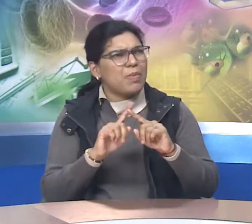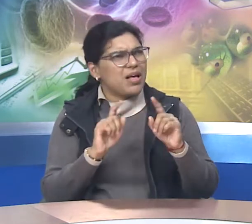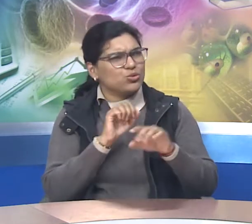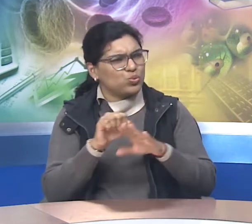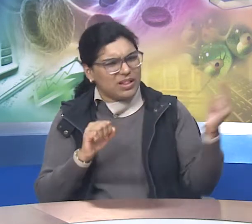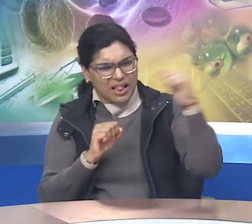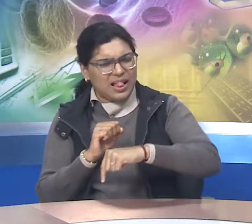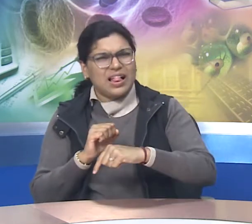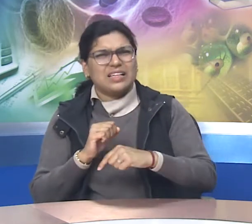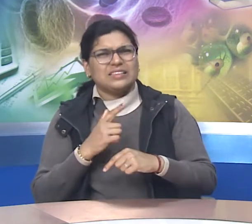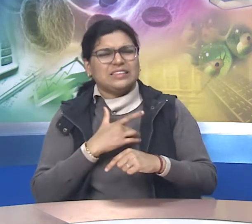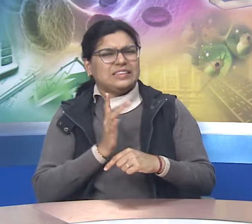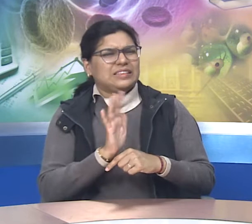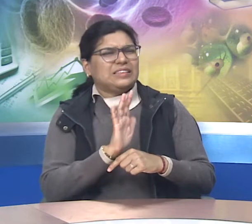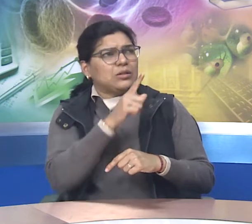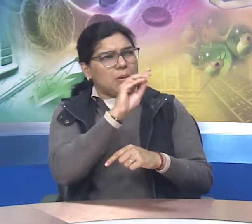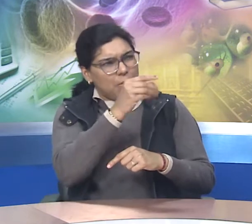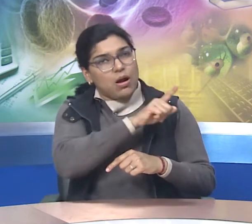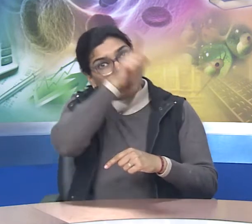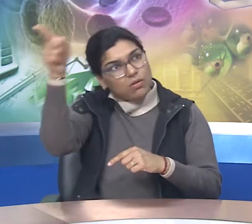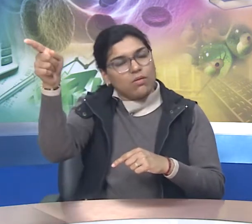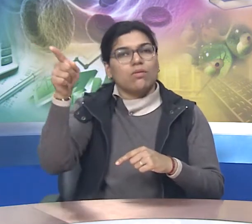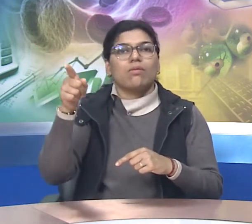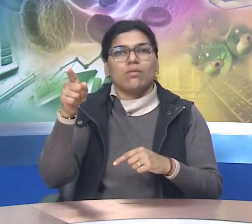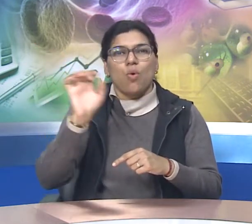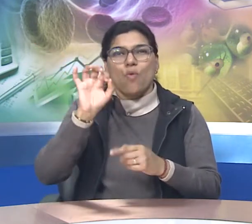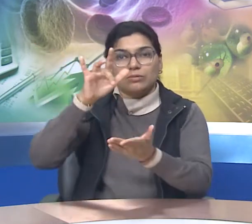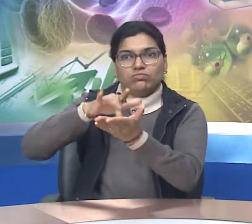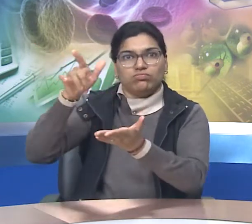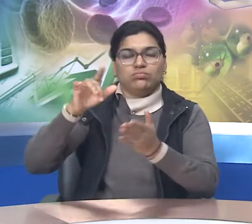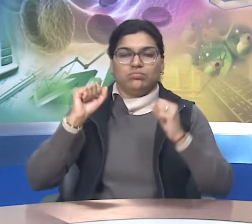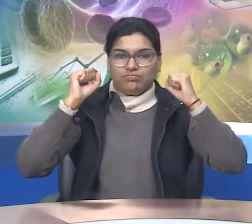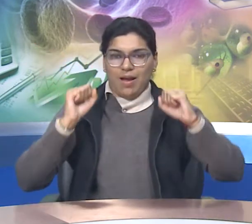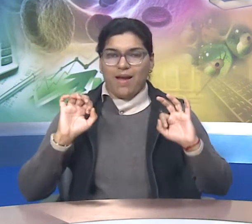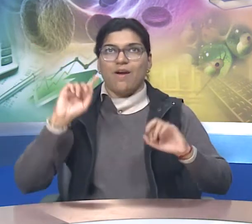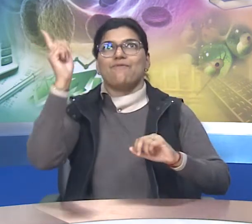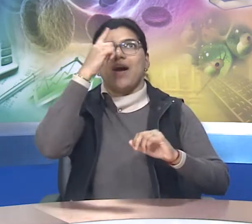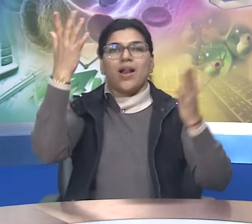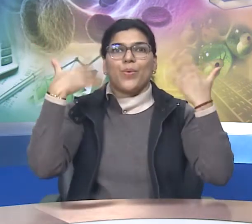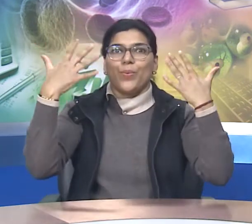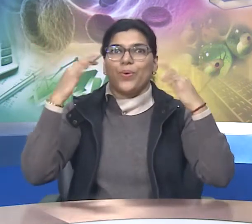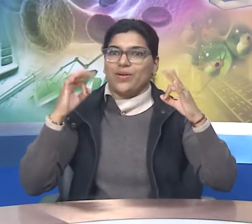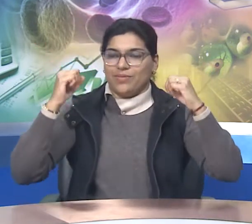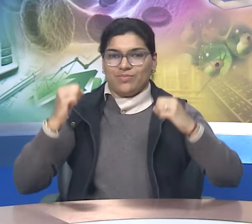But think of the status of working in an office with an electric fan over your